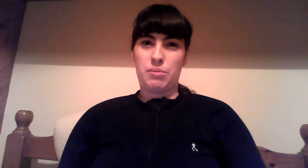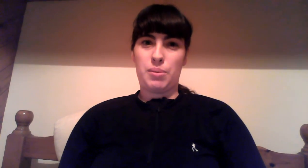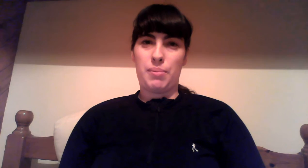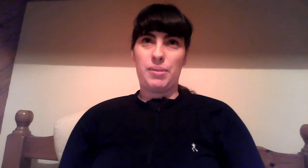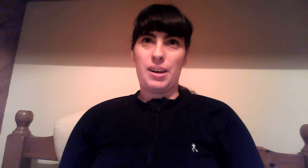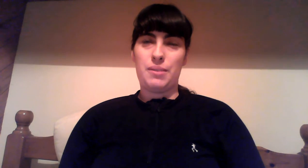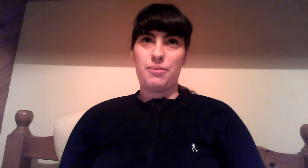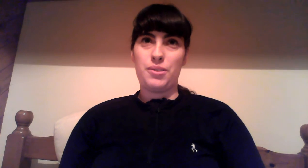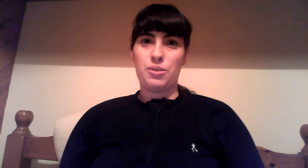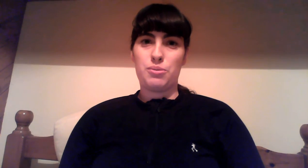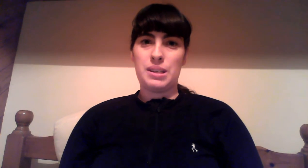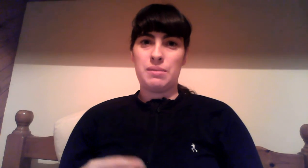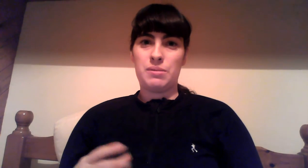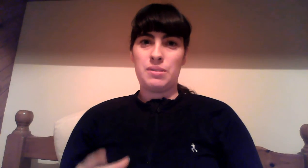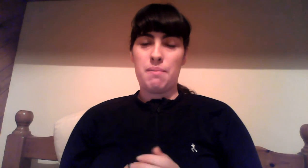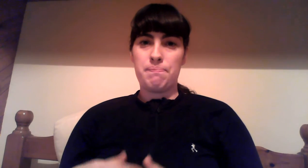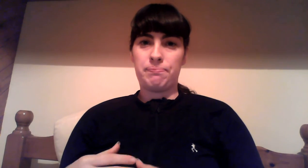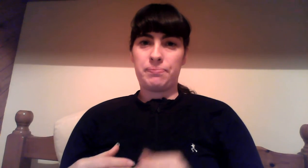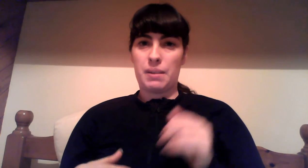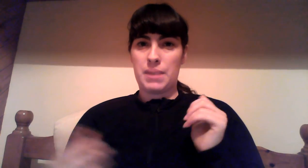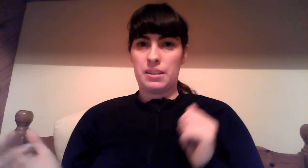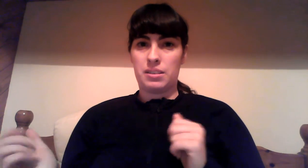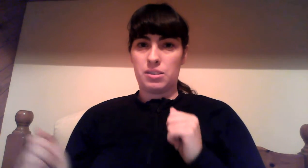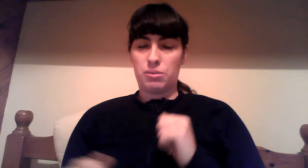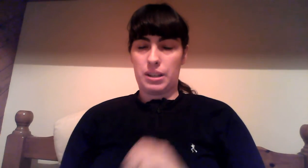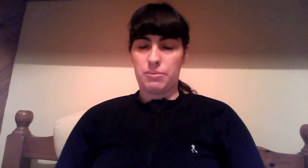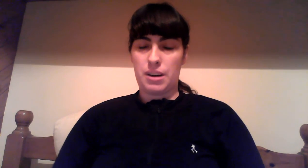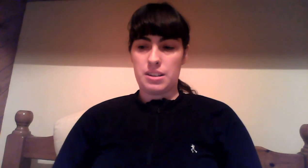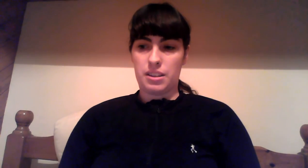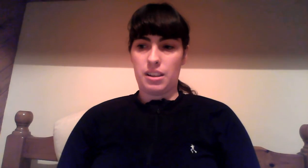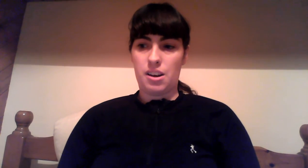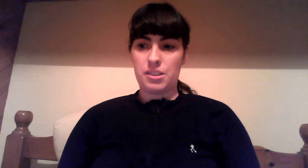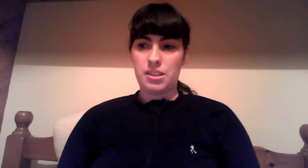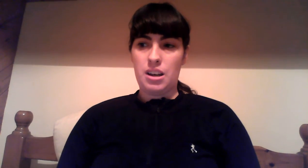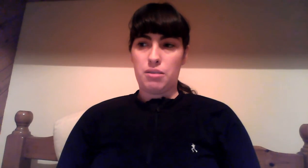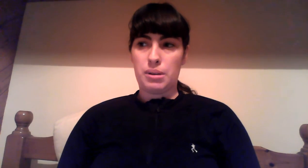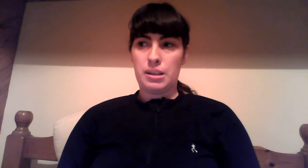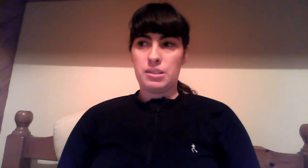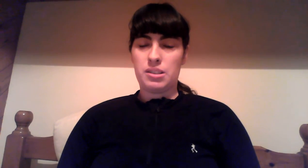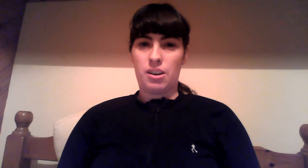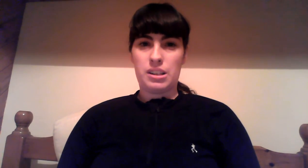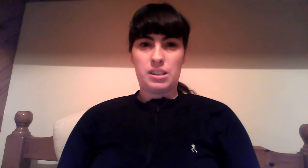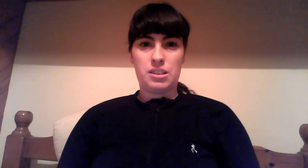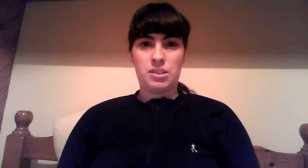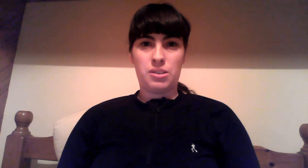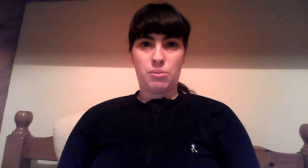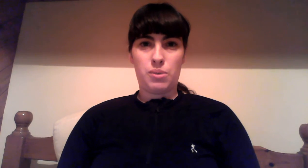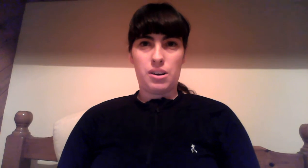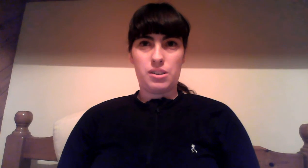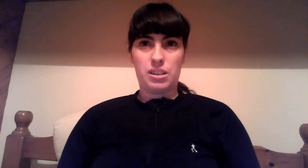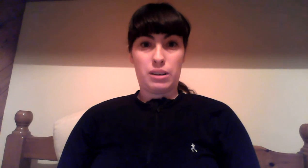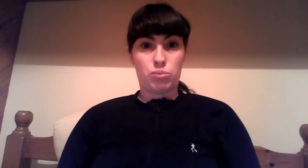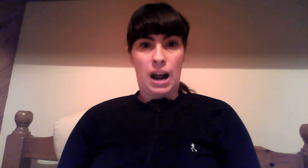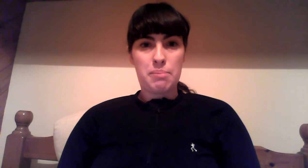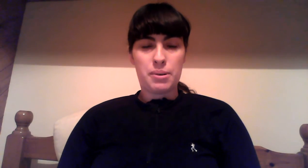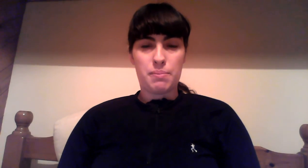was when we were learning food, we me and sort of like a friend in the class, we signed the word like wrap because